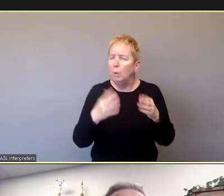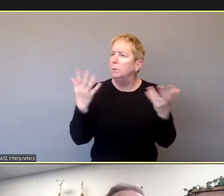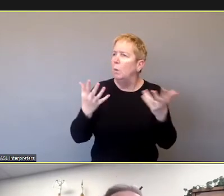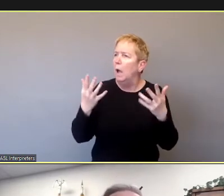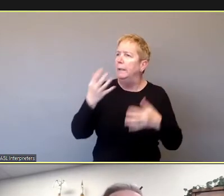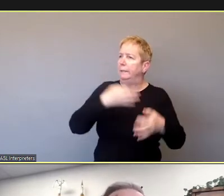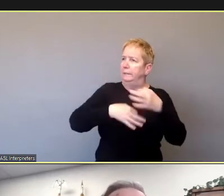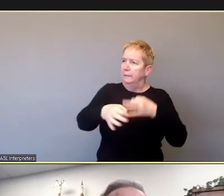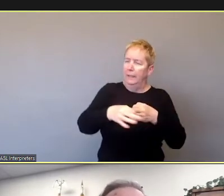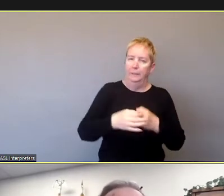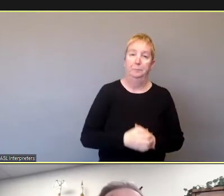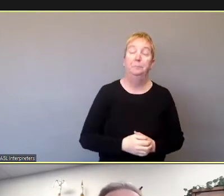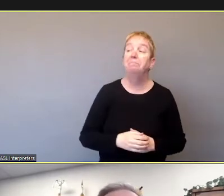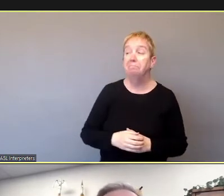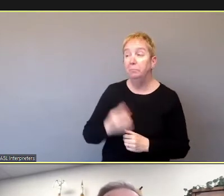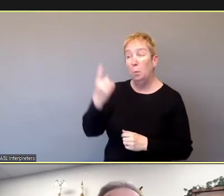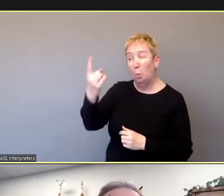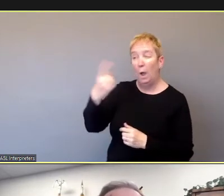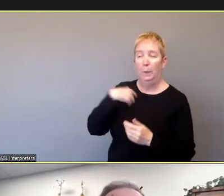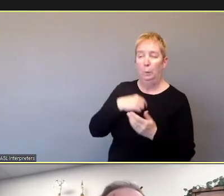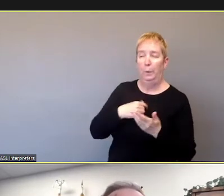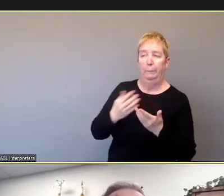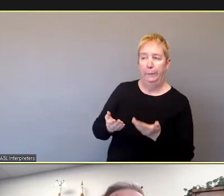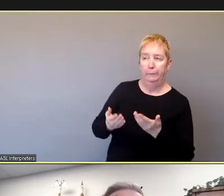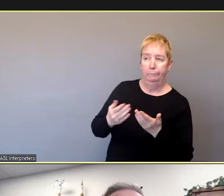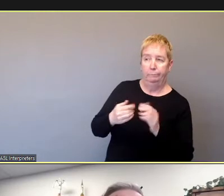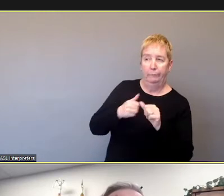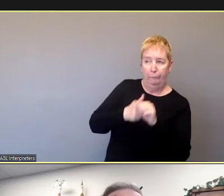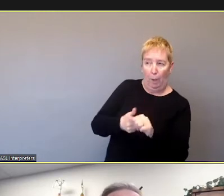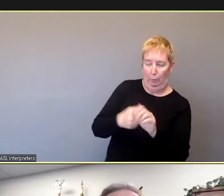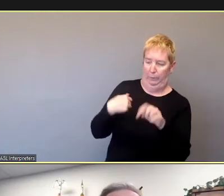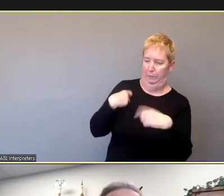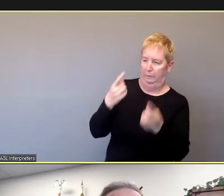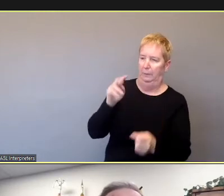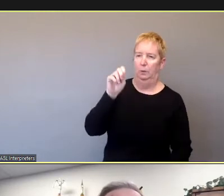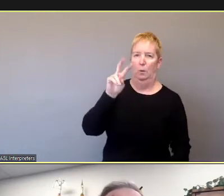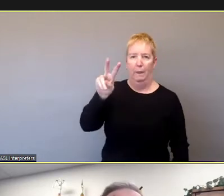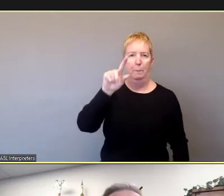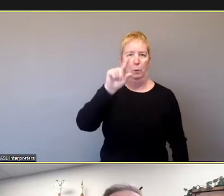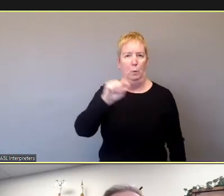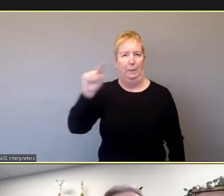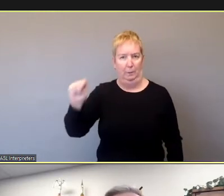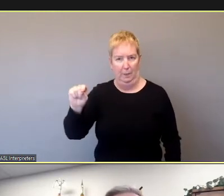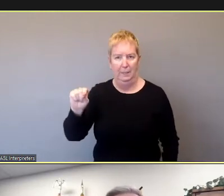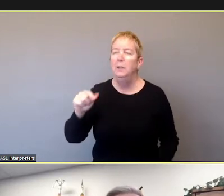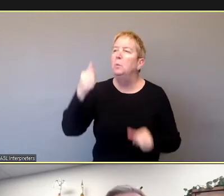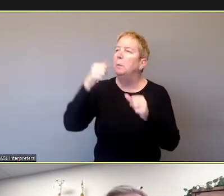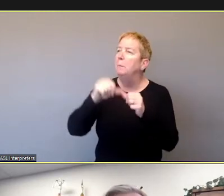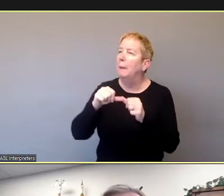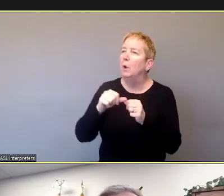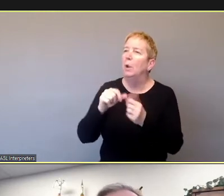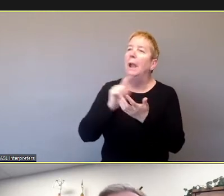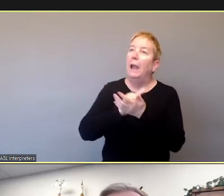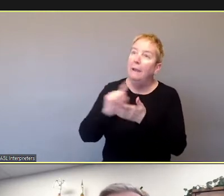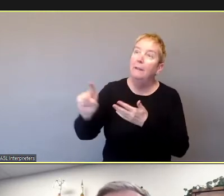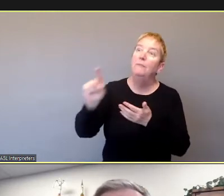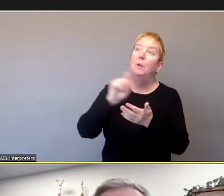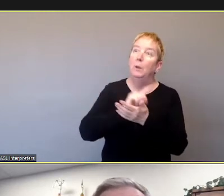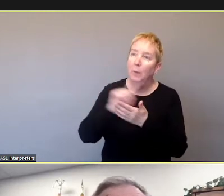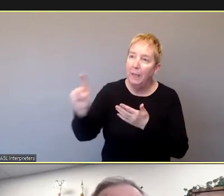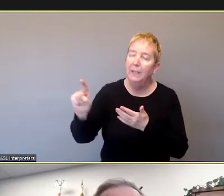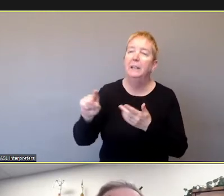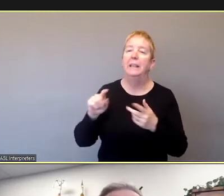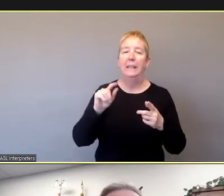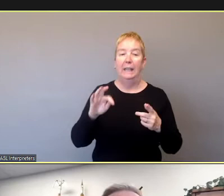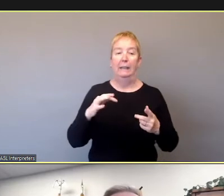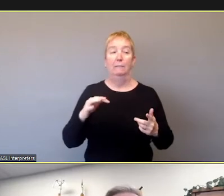here's one that we've been tracking since November of 2020, and that's every week, the hospitals, when things aren't looking